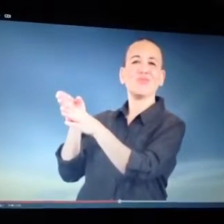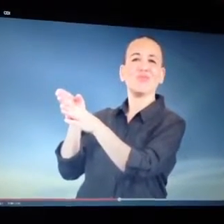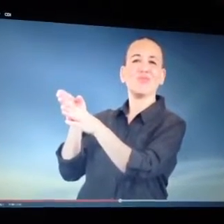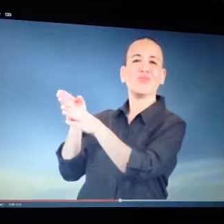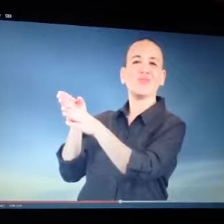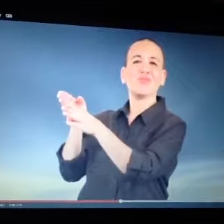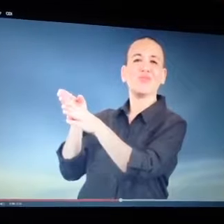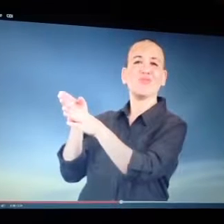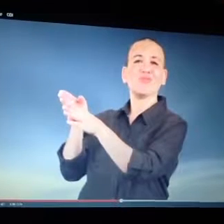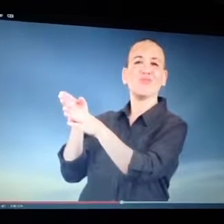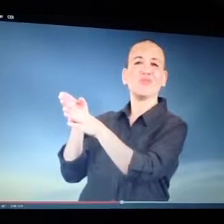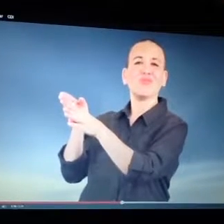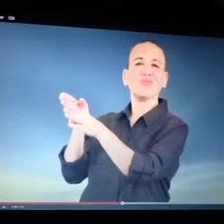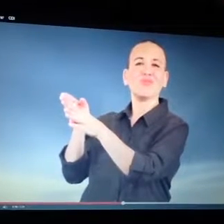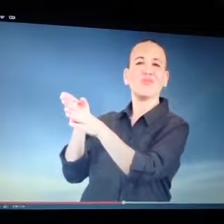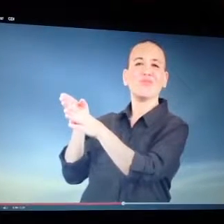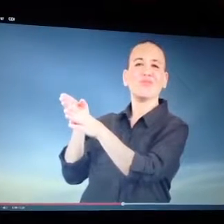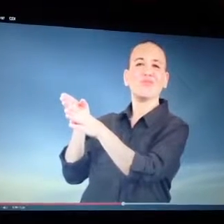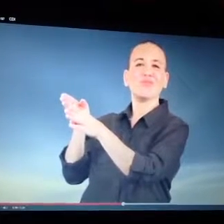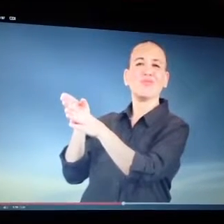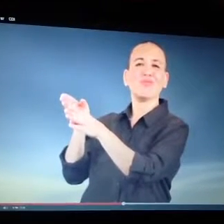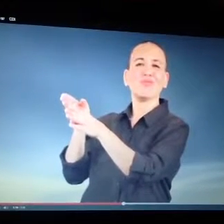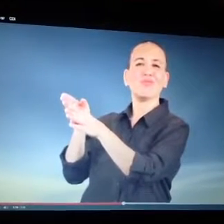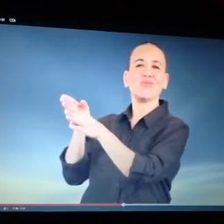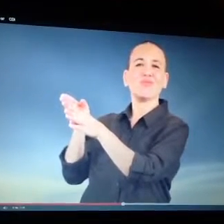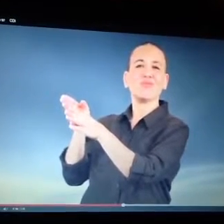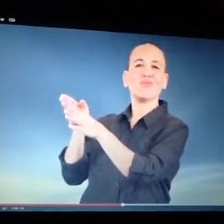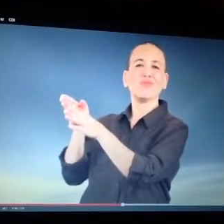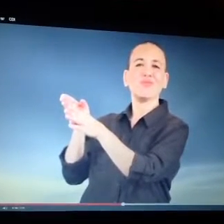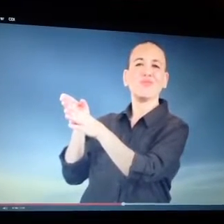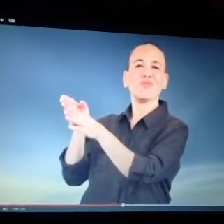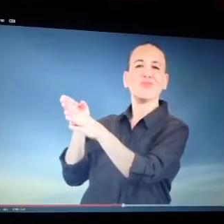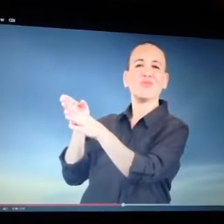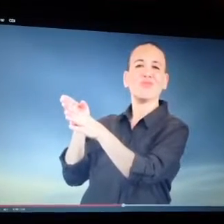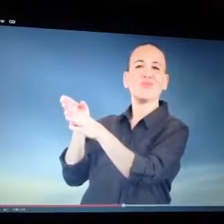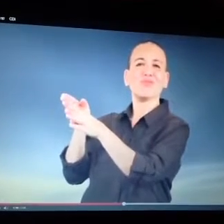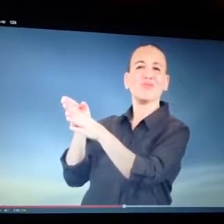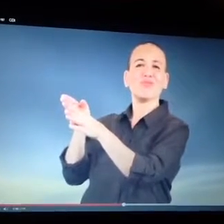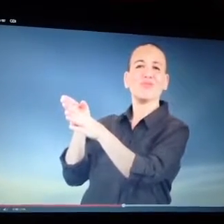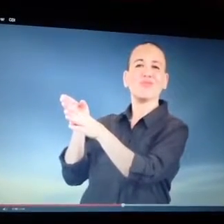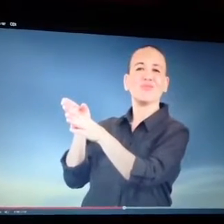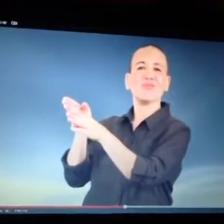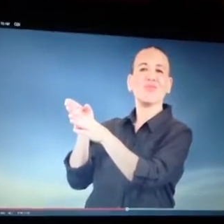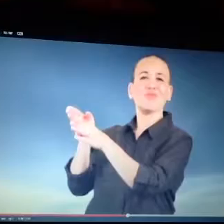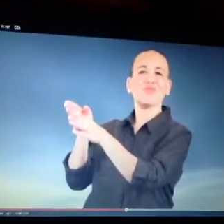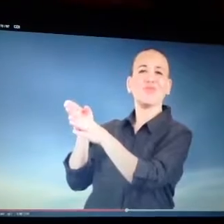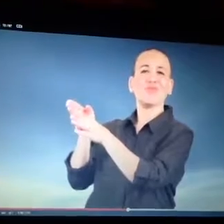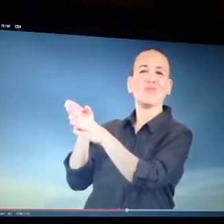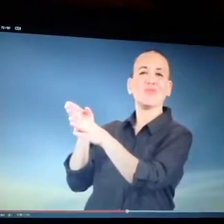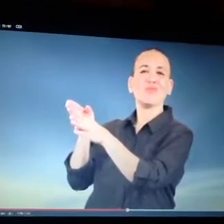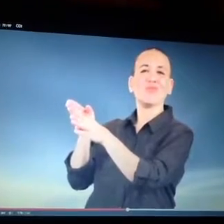once everybody got exposed to using interpreters, they started to honor interpreters and the work that they do.